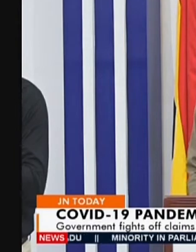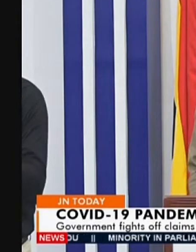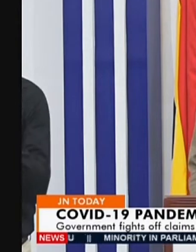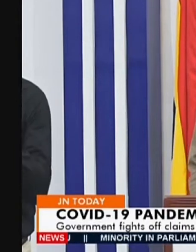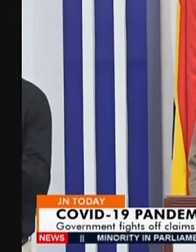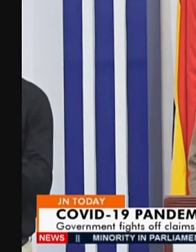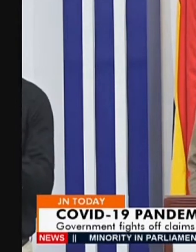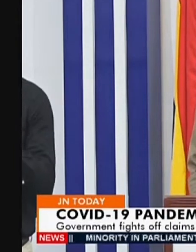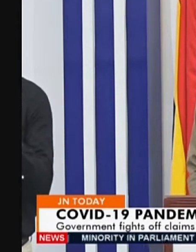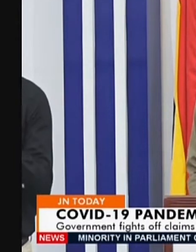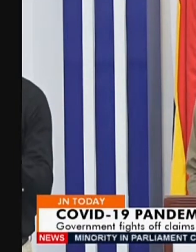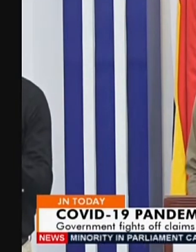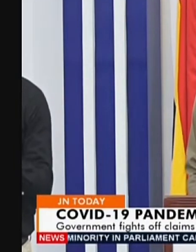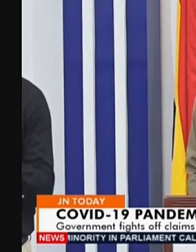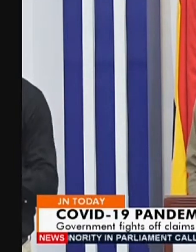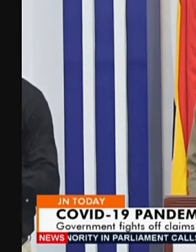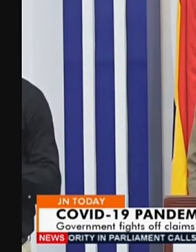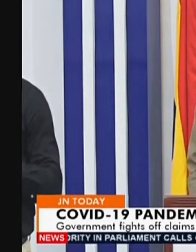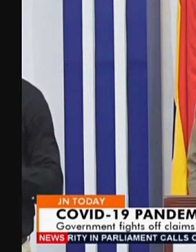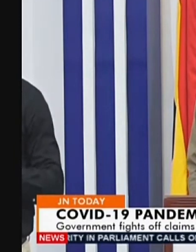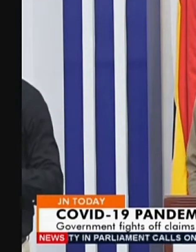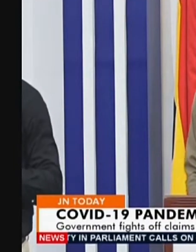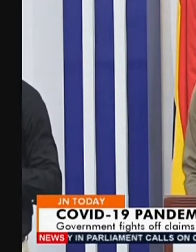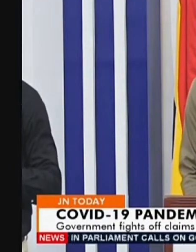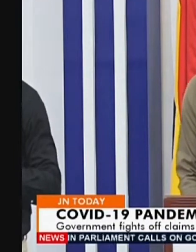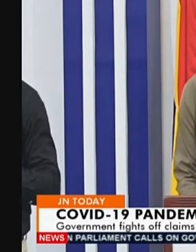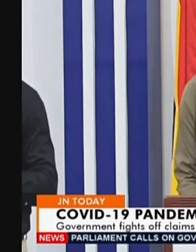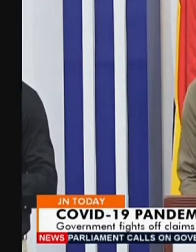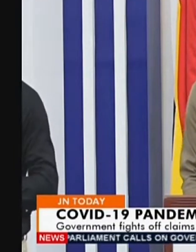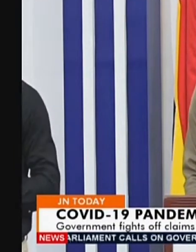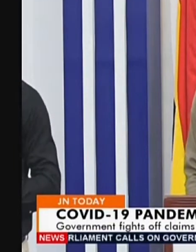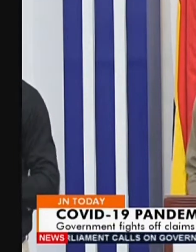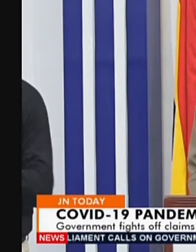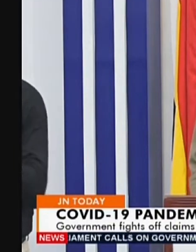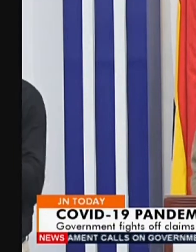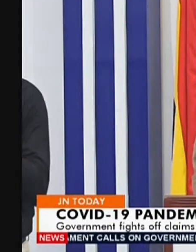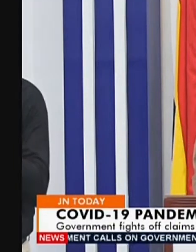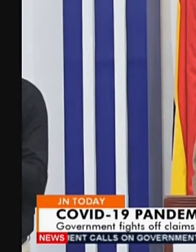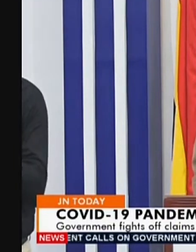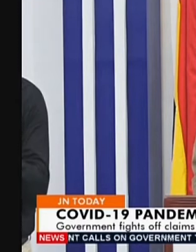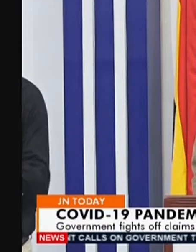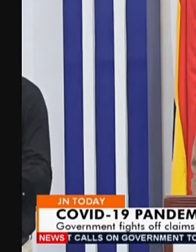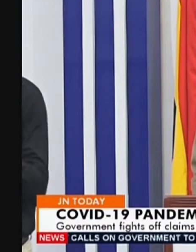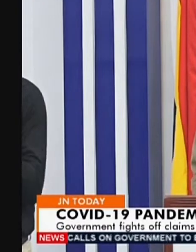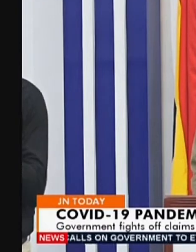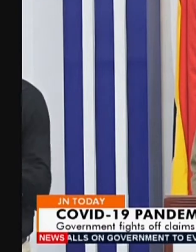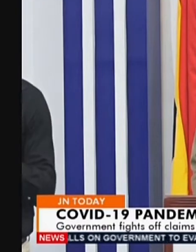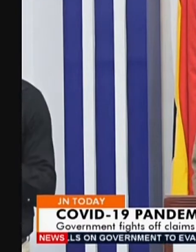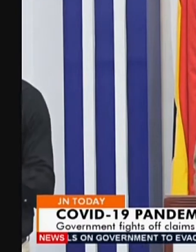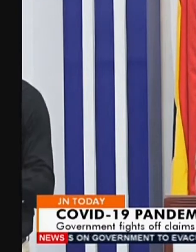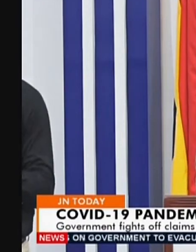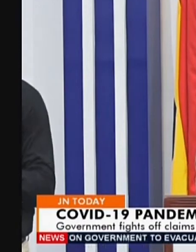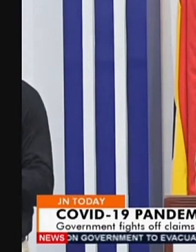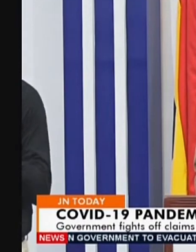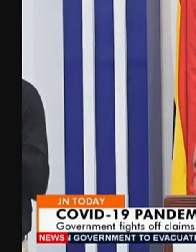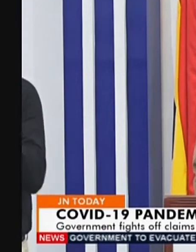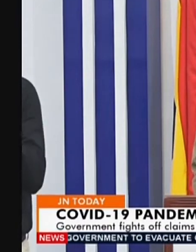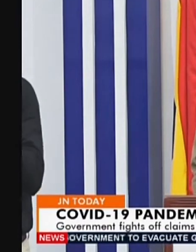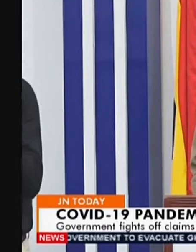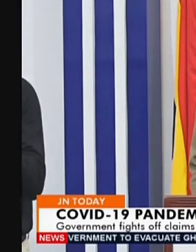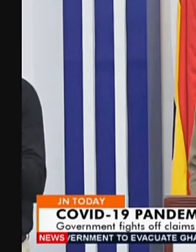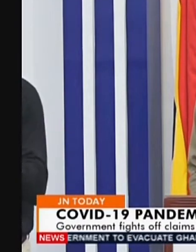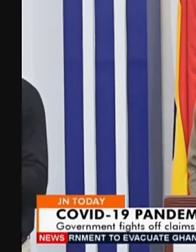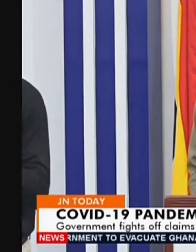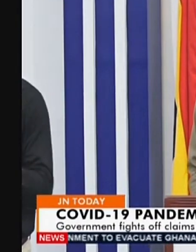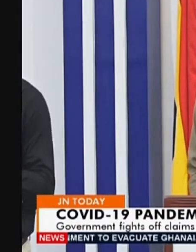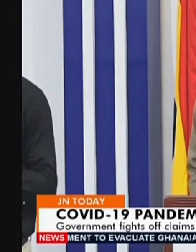crisis. Indeed, the facility is interest-free and without the suffocating